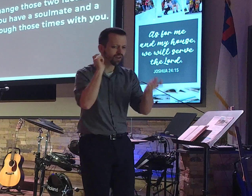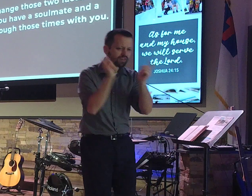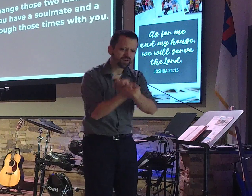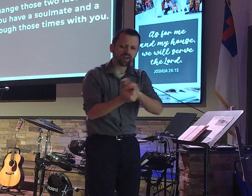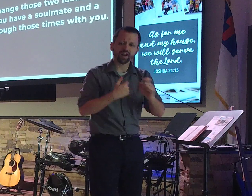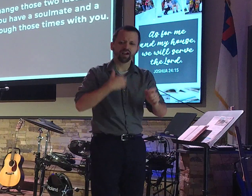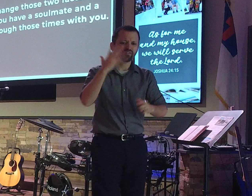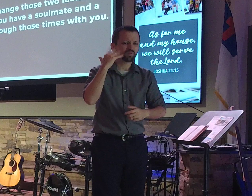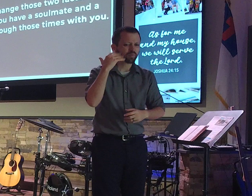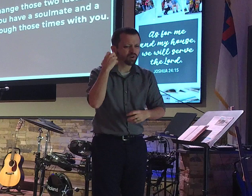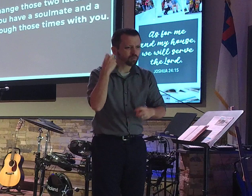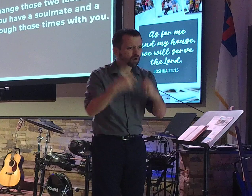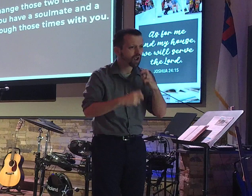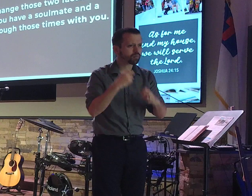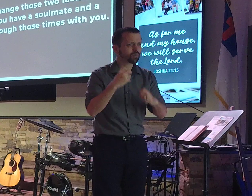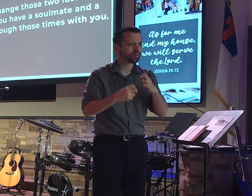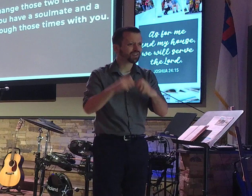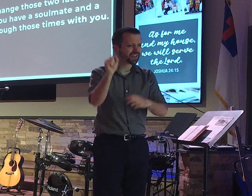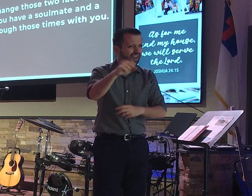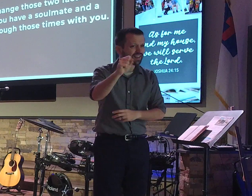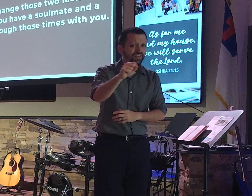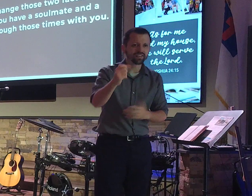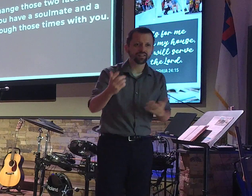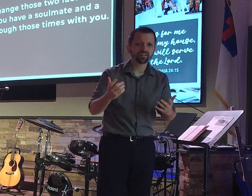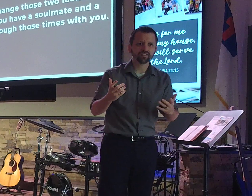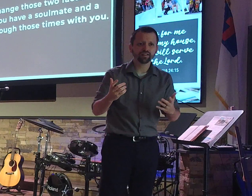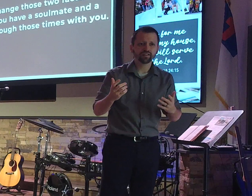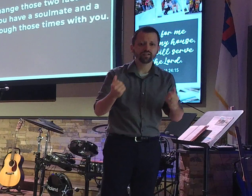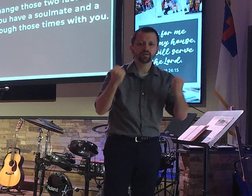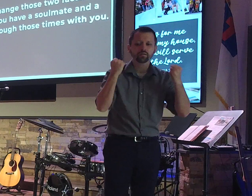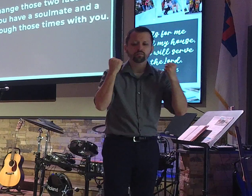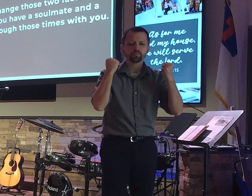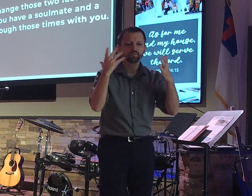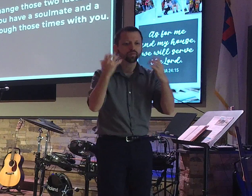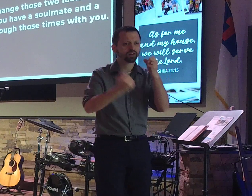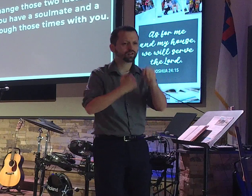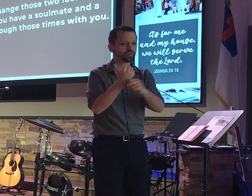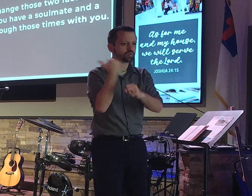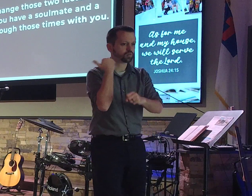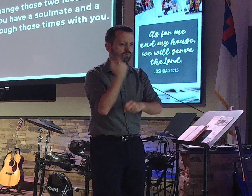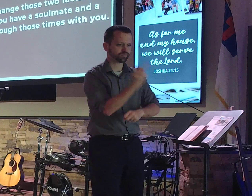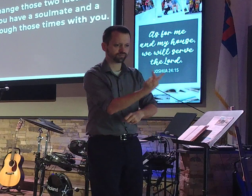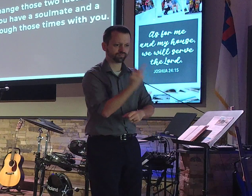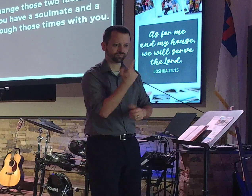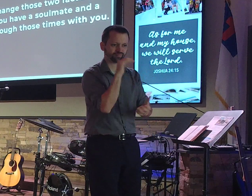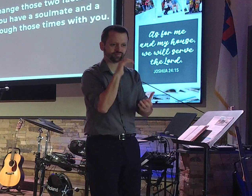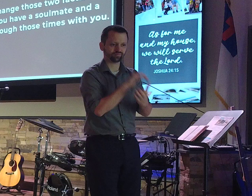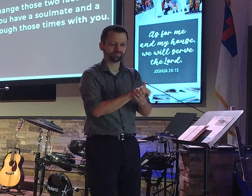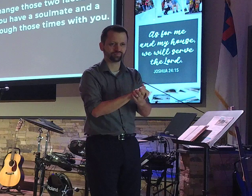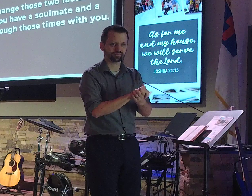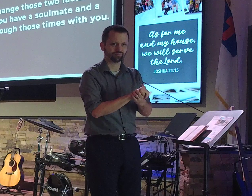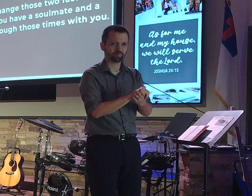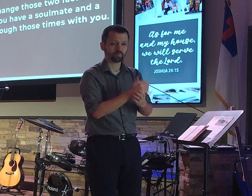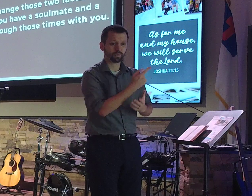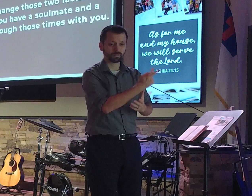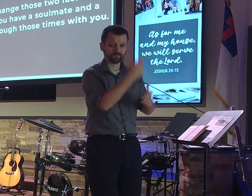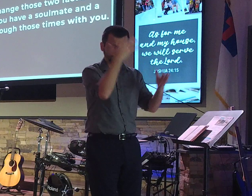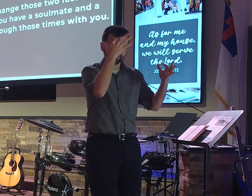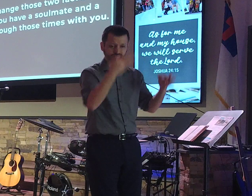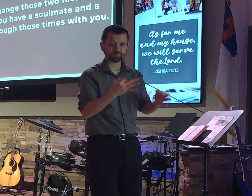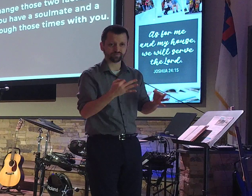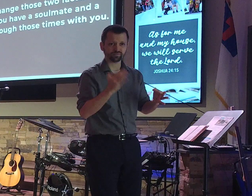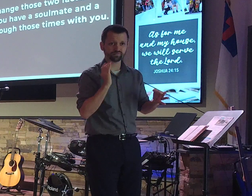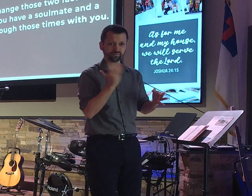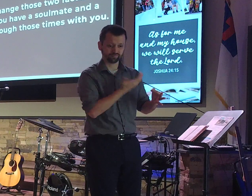trials. So, you know, years ago when we first got married, Denise and I decided that we would base our